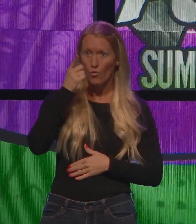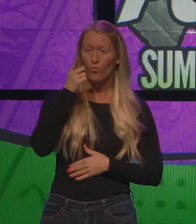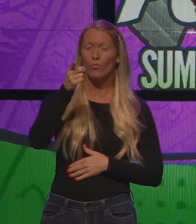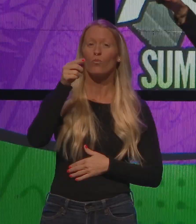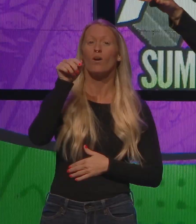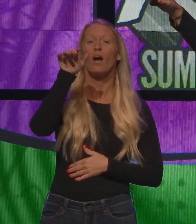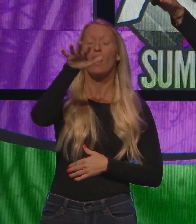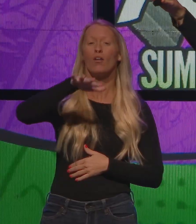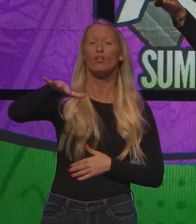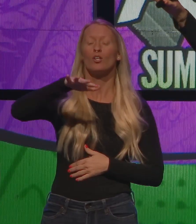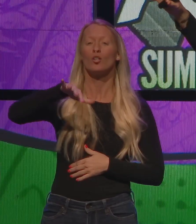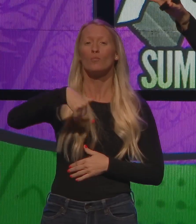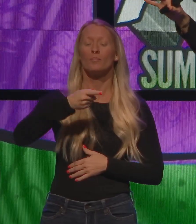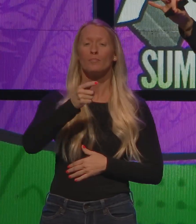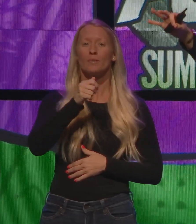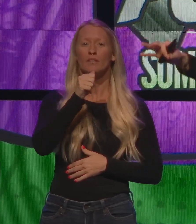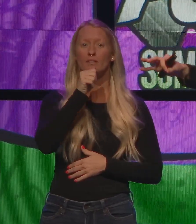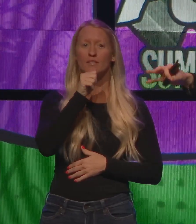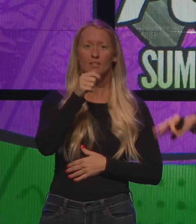in the lobby